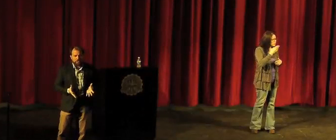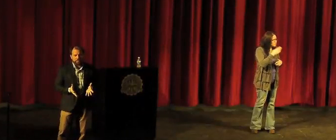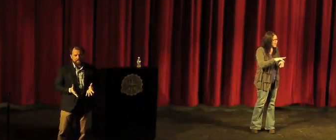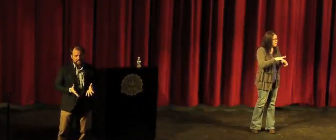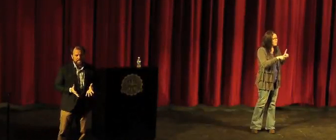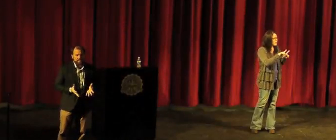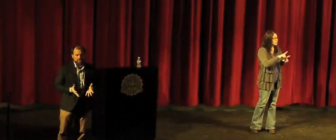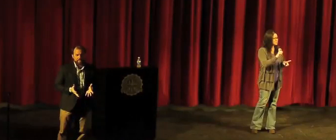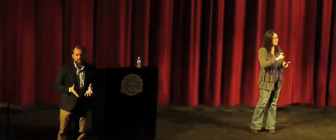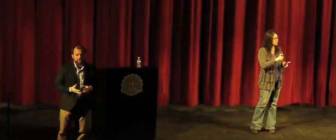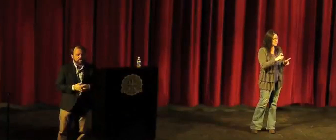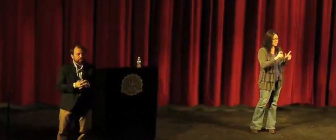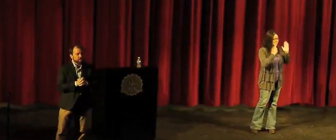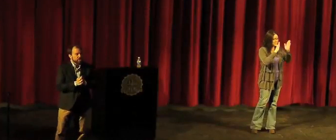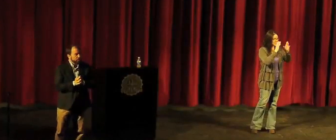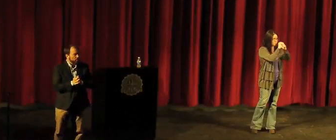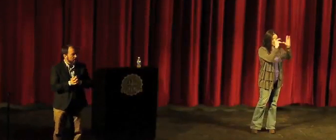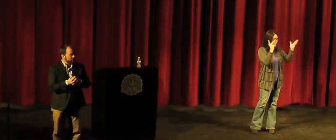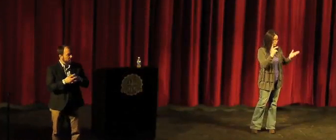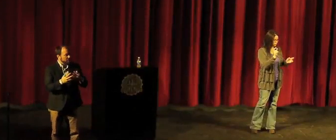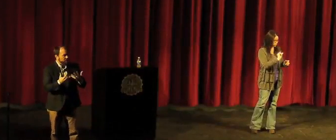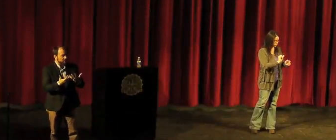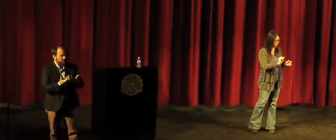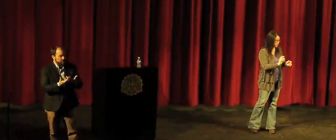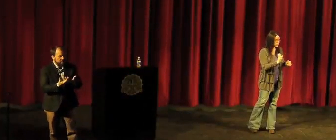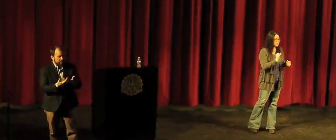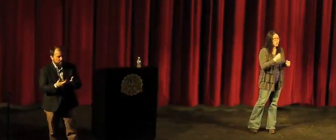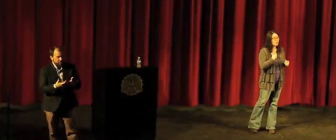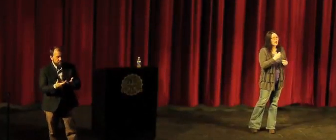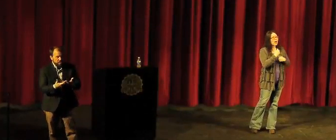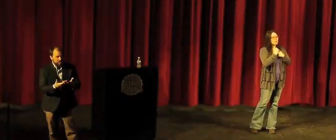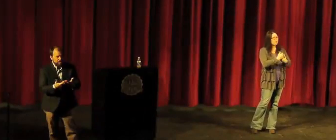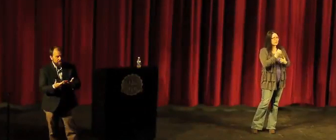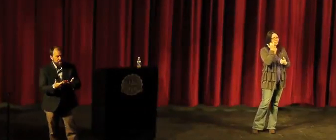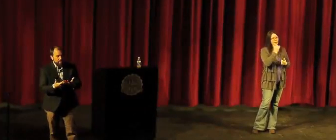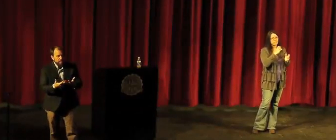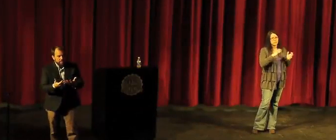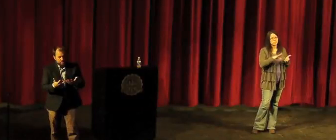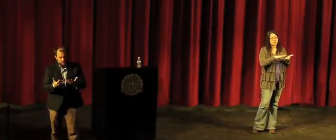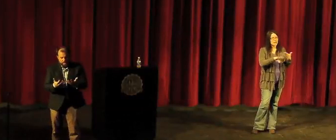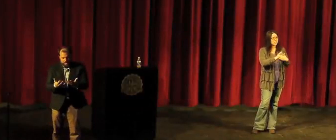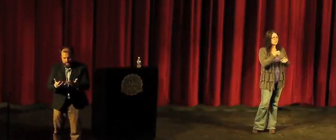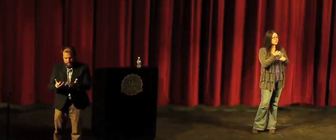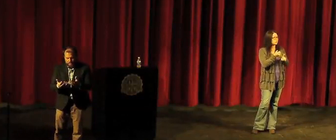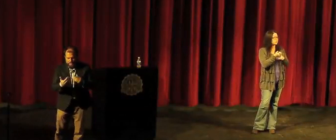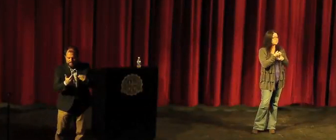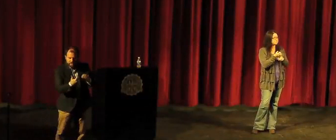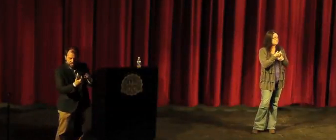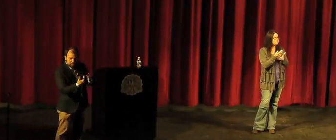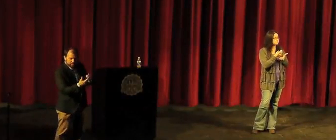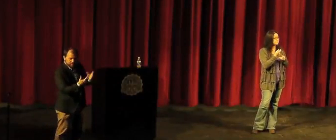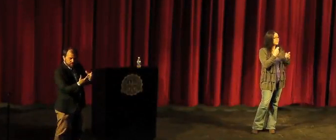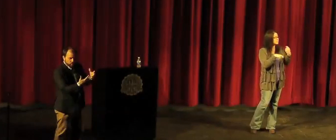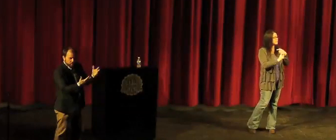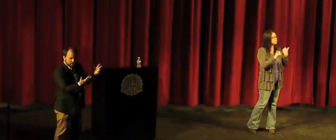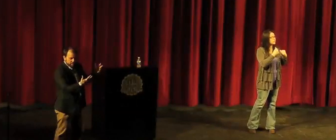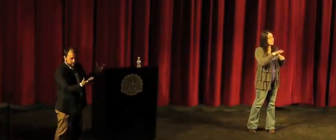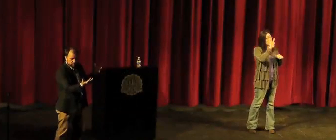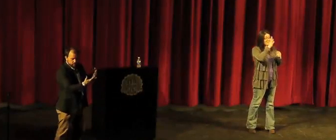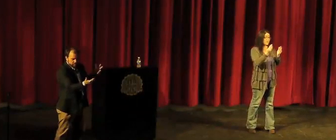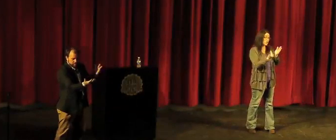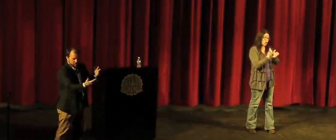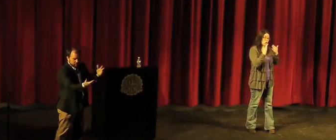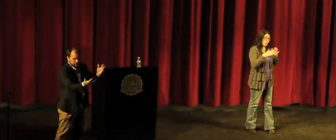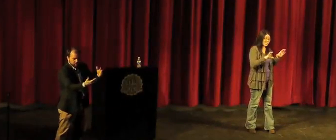we also need to be attending to the imagination. So I would love it if Christian colleges, instead of trying to invent new ways